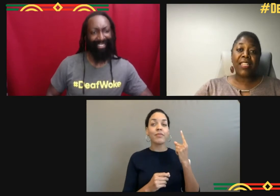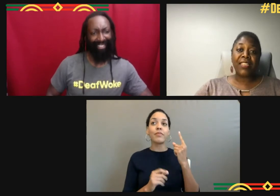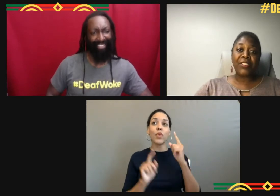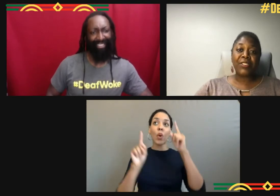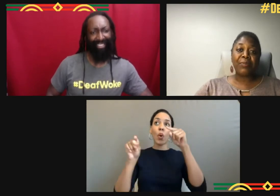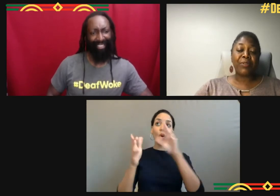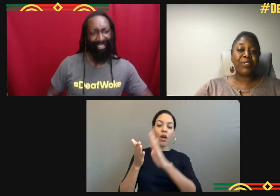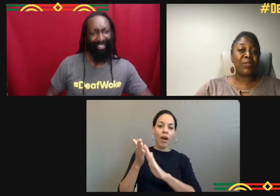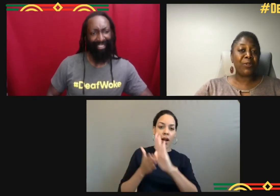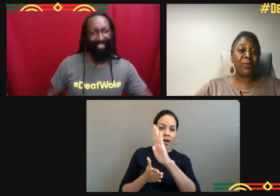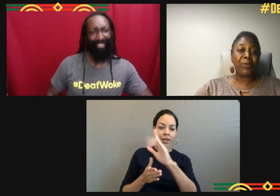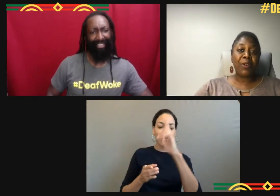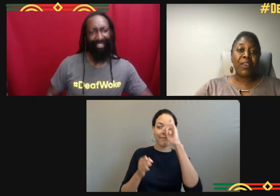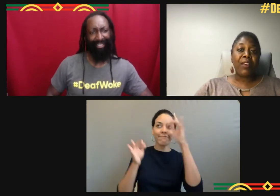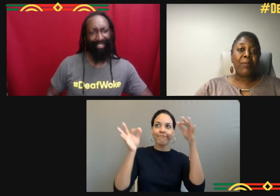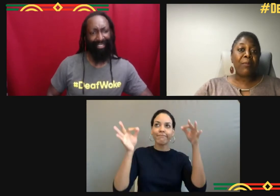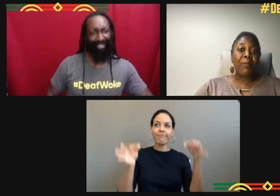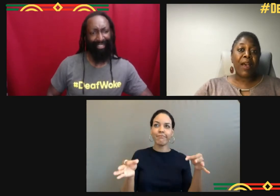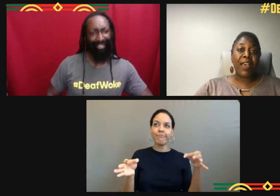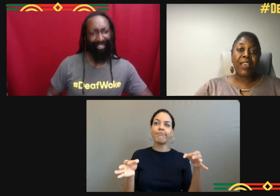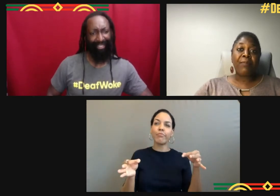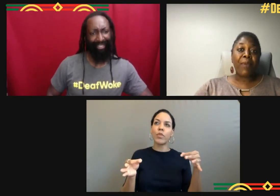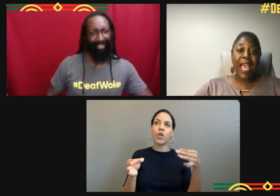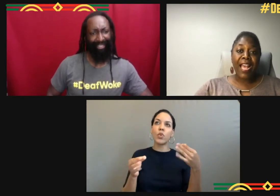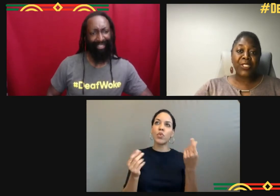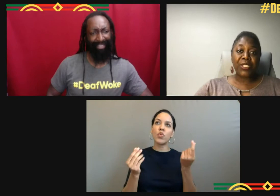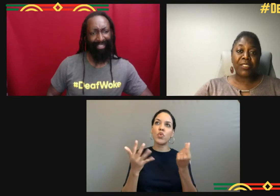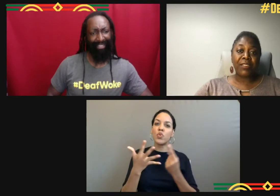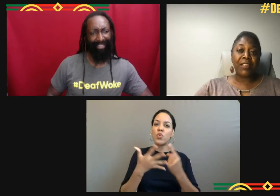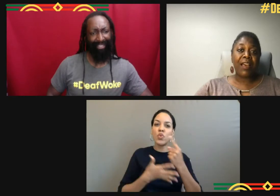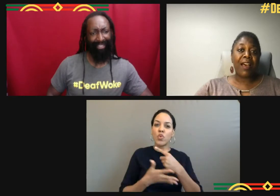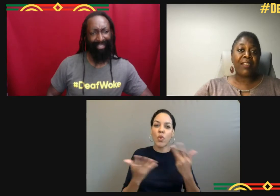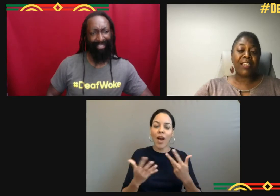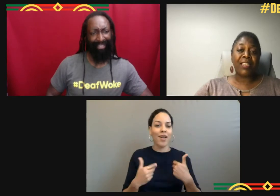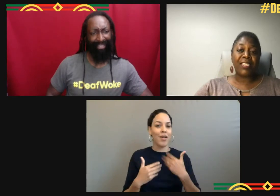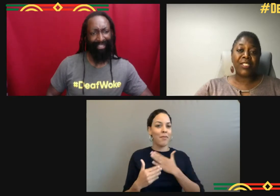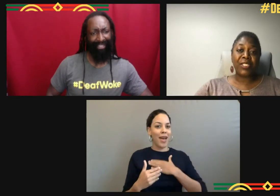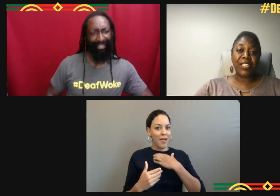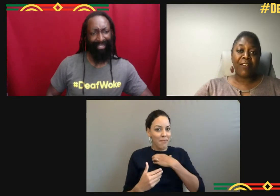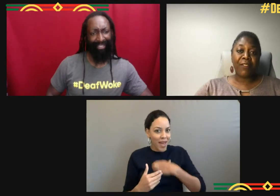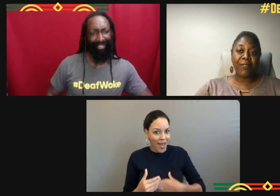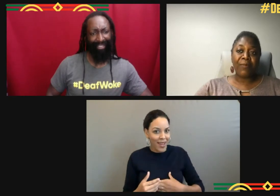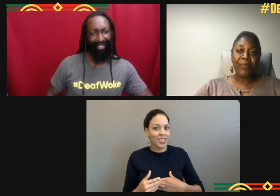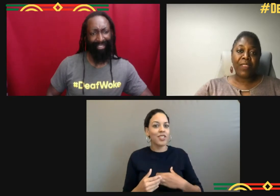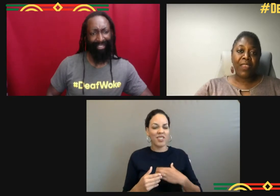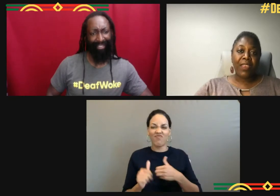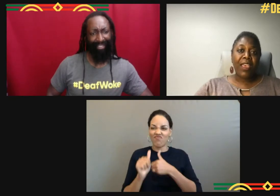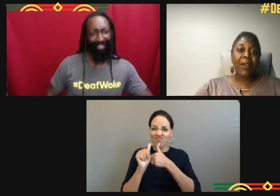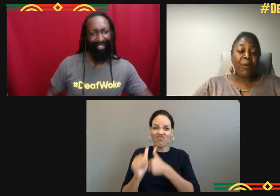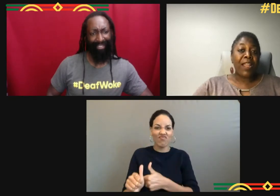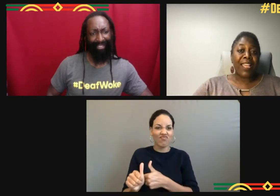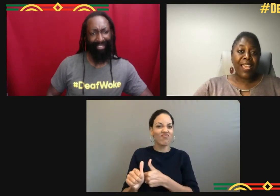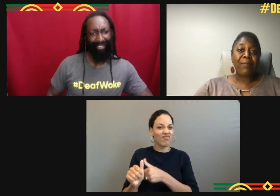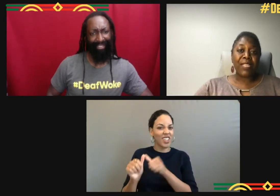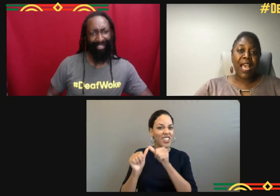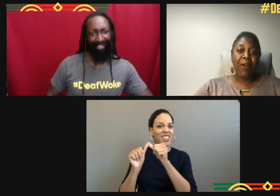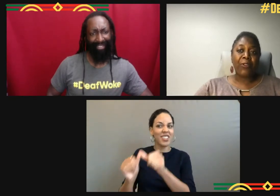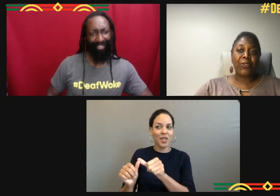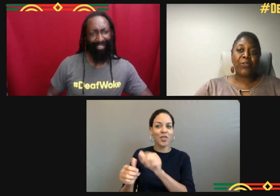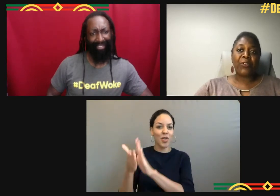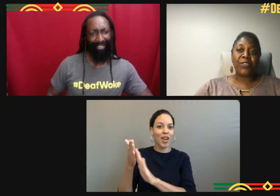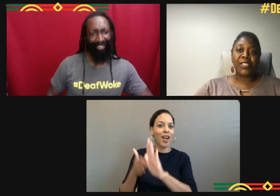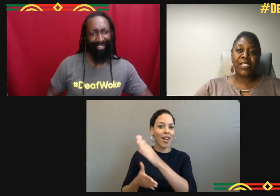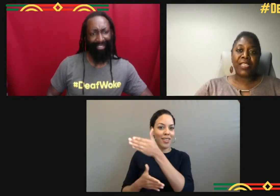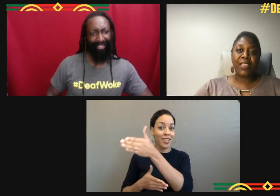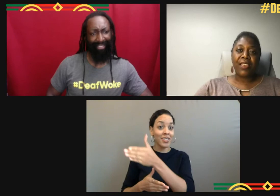to college to pursue my passion on the collegiate level. And when I came to